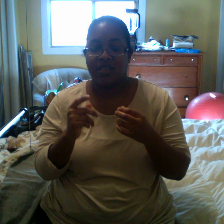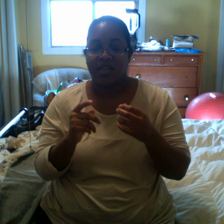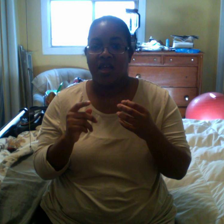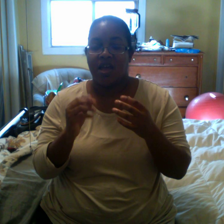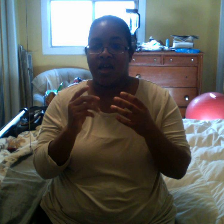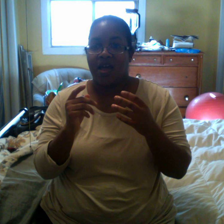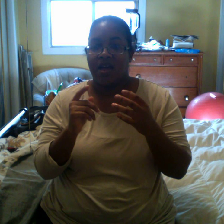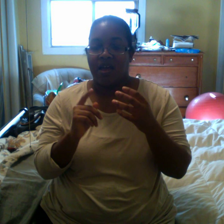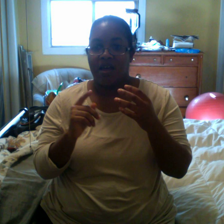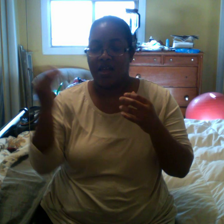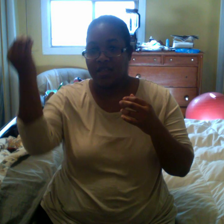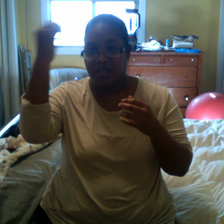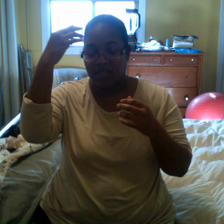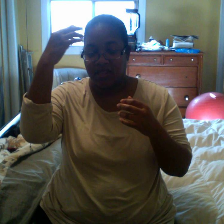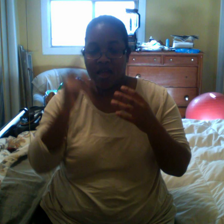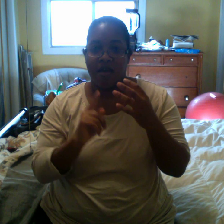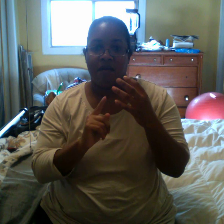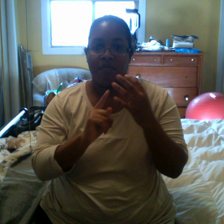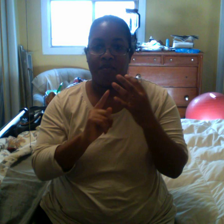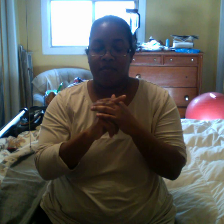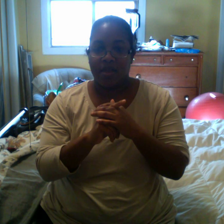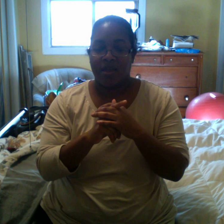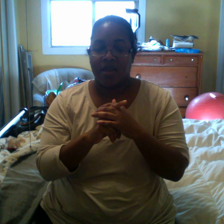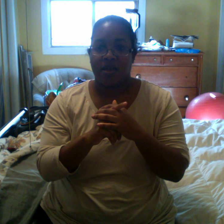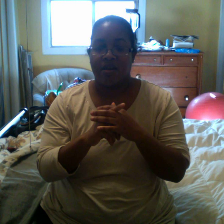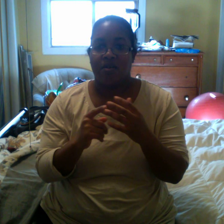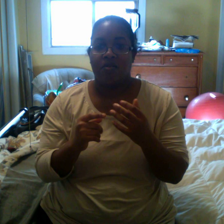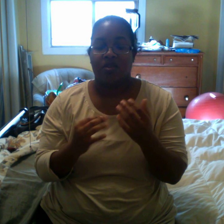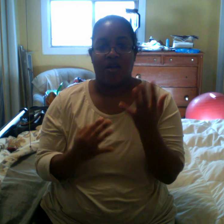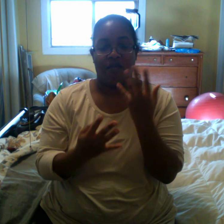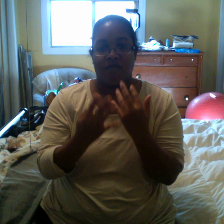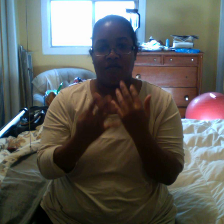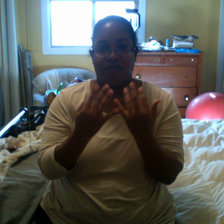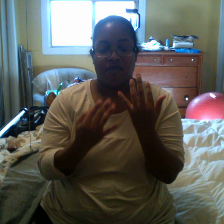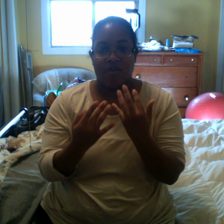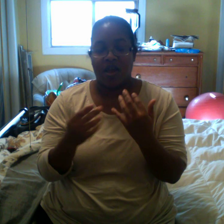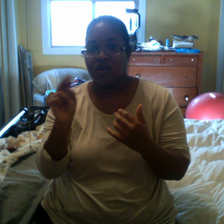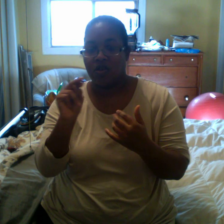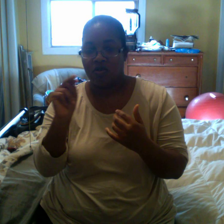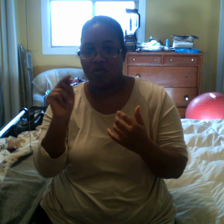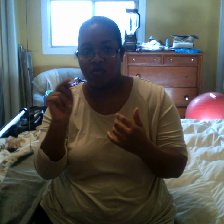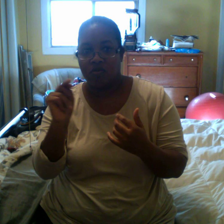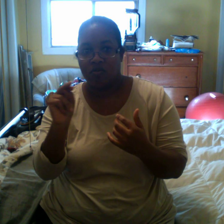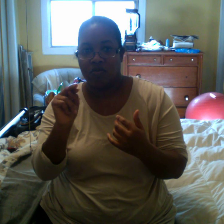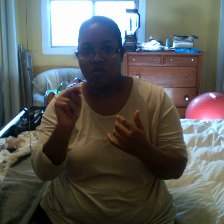So how do you get the flies out? So we're going to be using a mouth aspirator. So it's just two straws put together. That's a fancy name for a